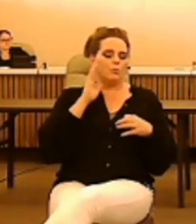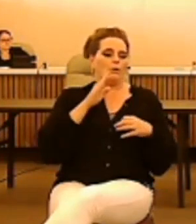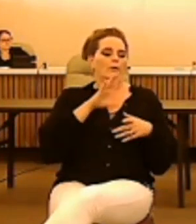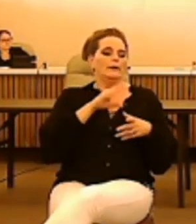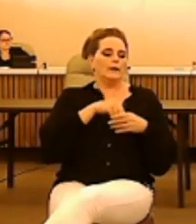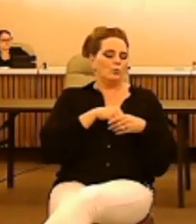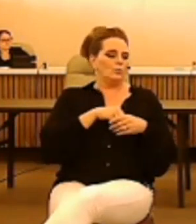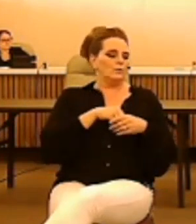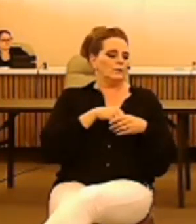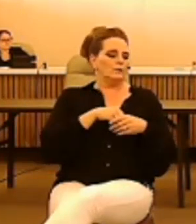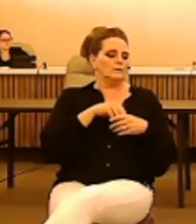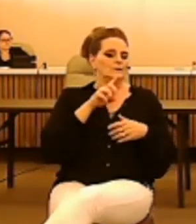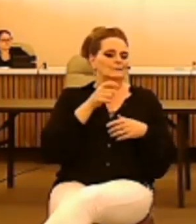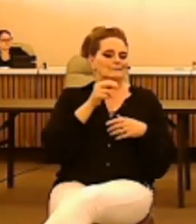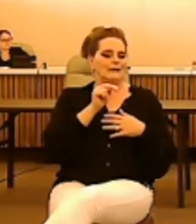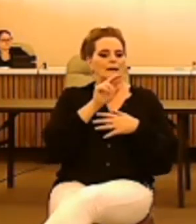Don Young's